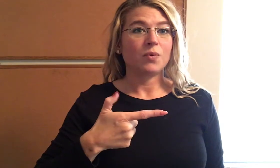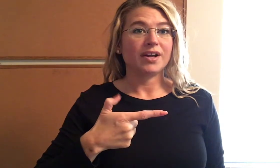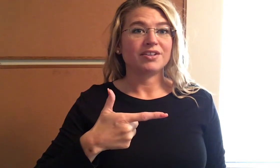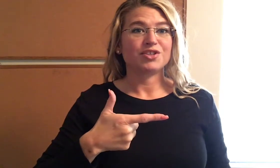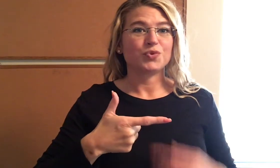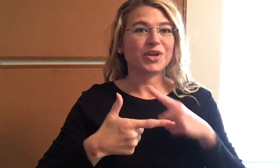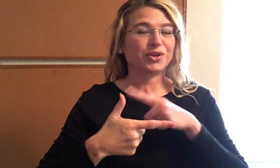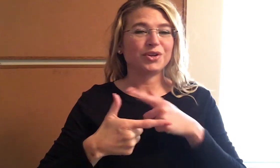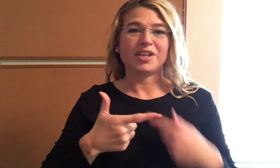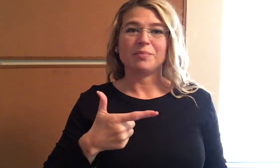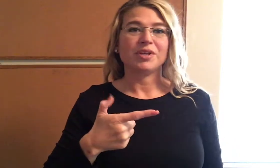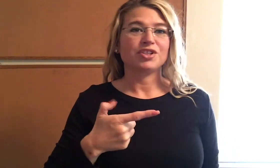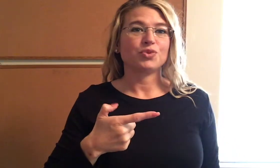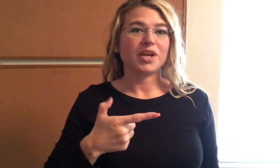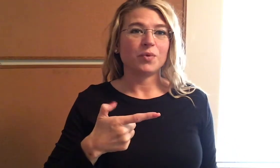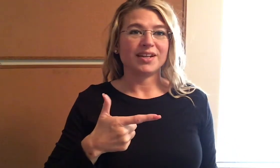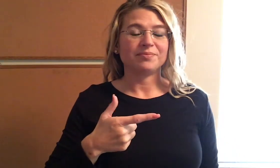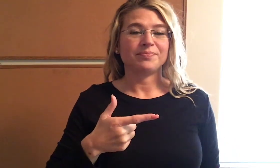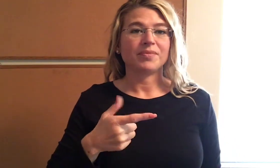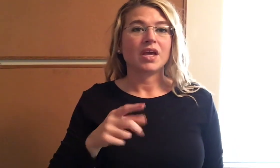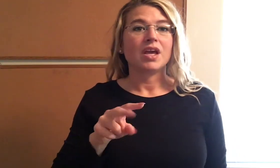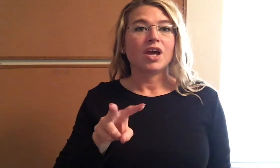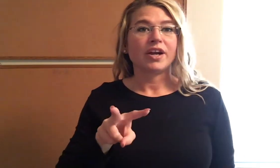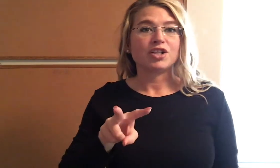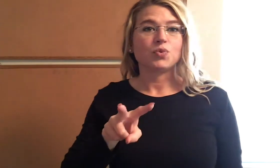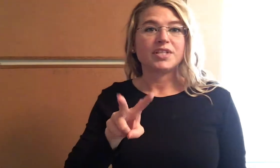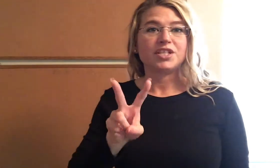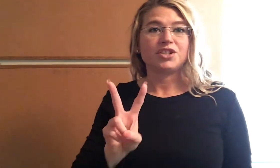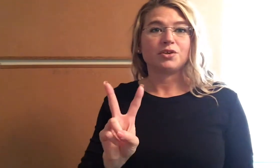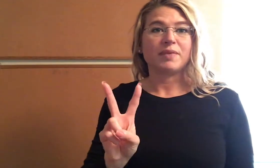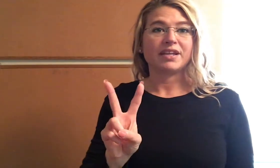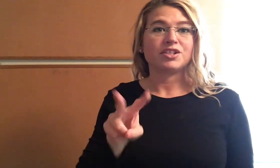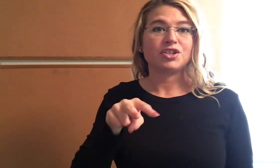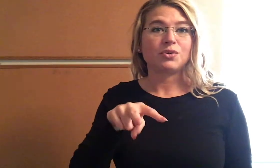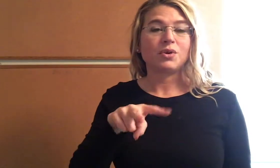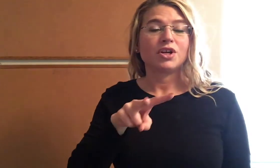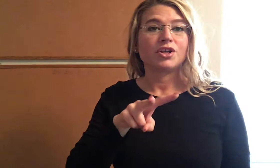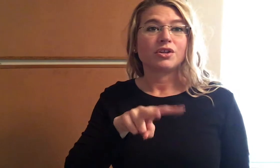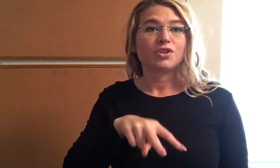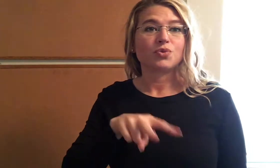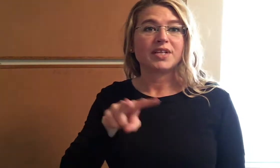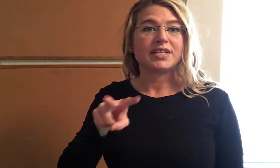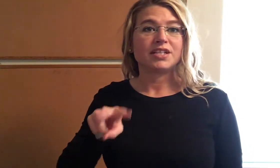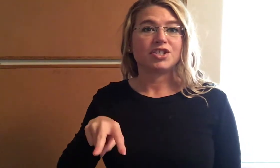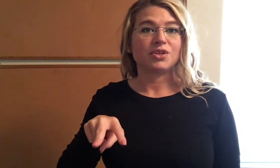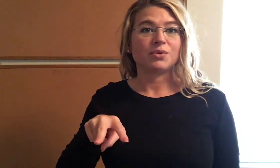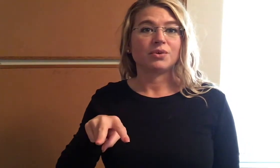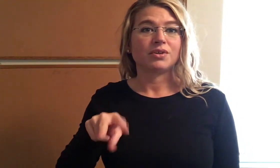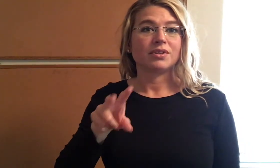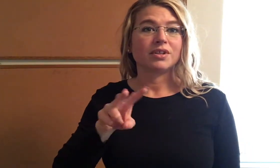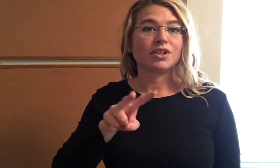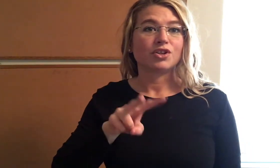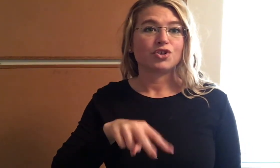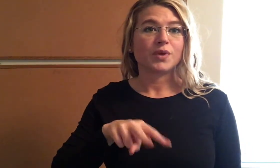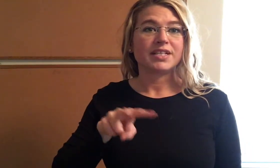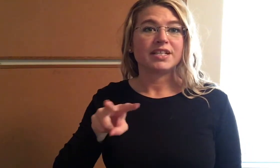21. Just wiggle your thumb. 21. All right, 22. Make a 2, 22.